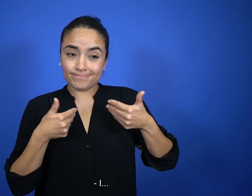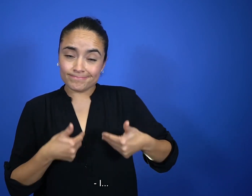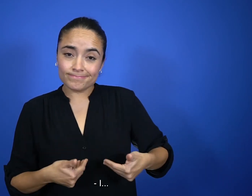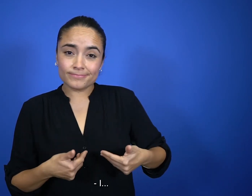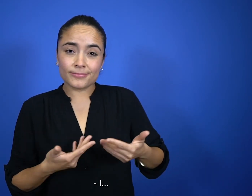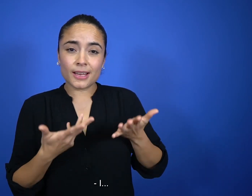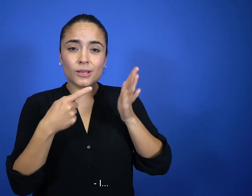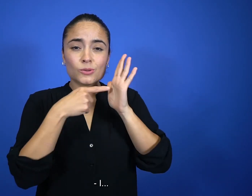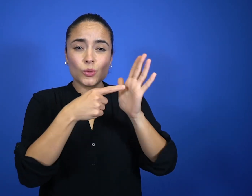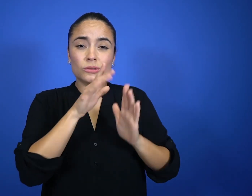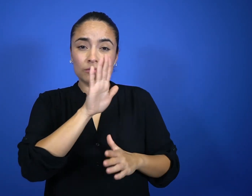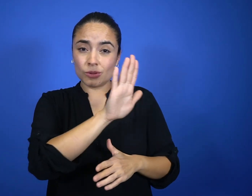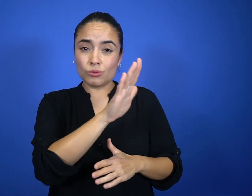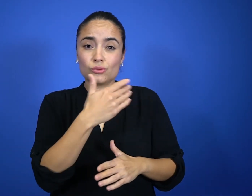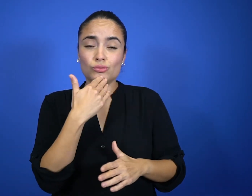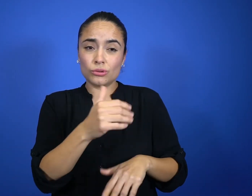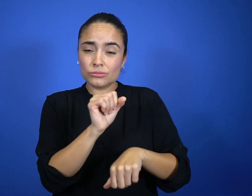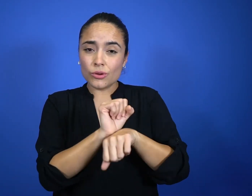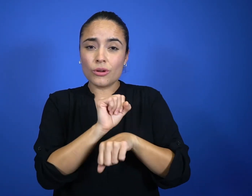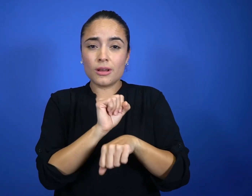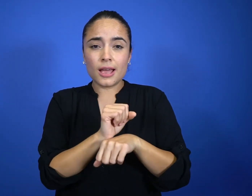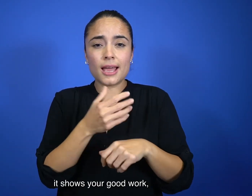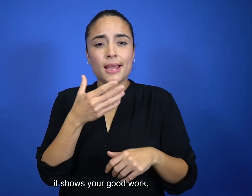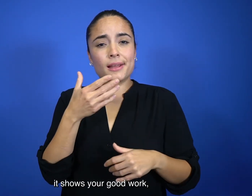think it shows your good work,